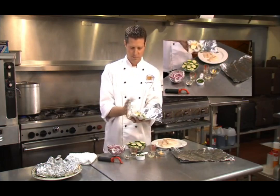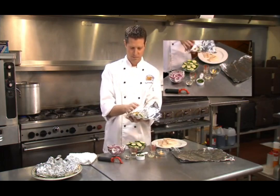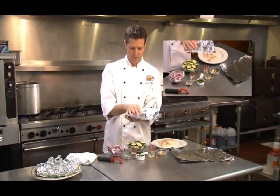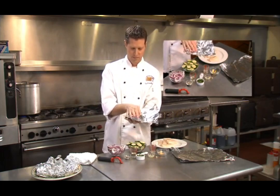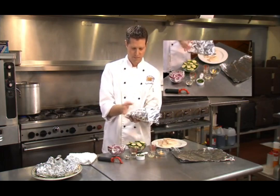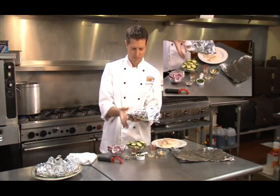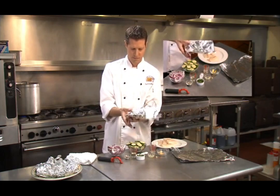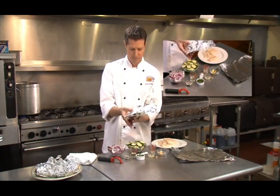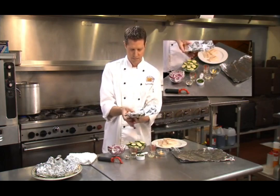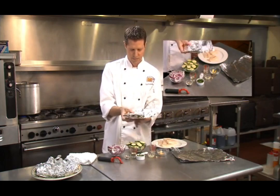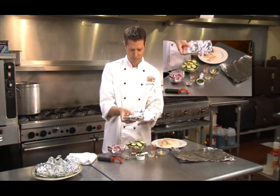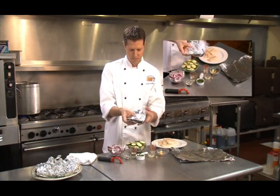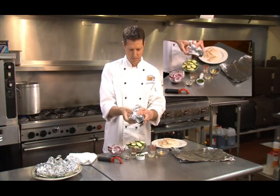Done!